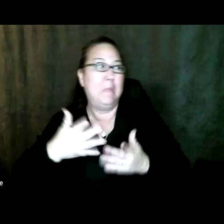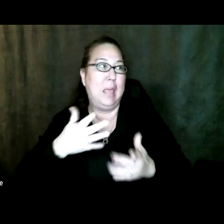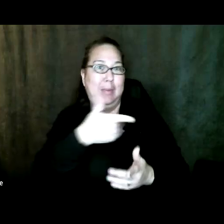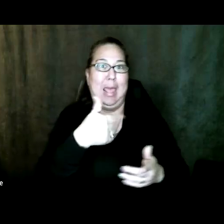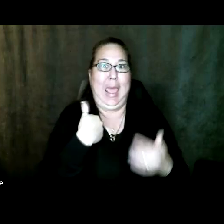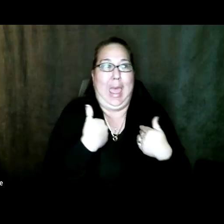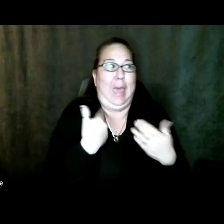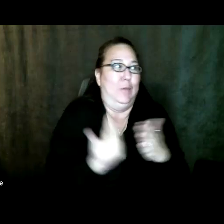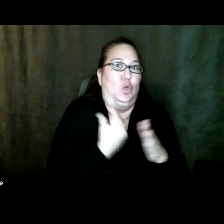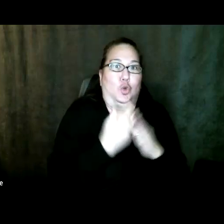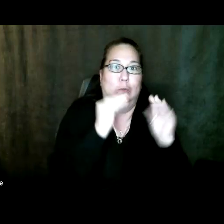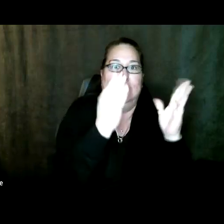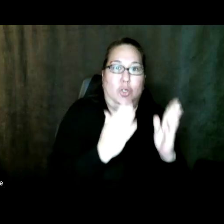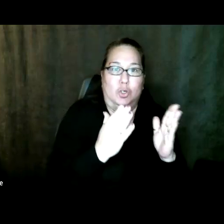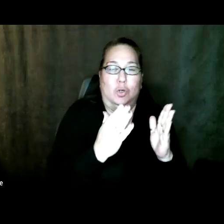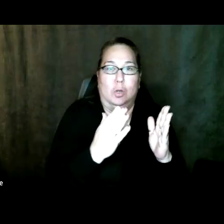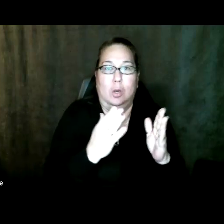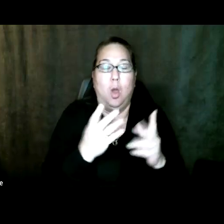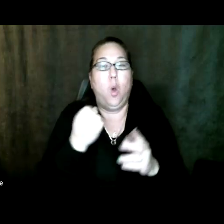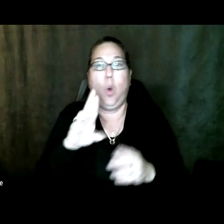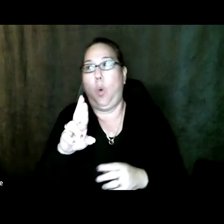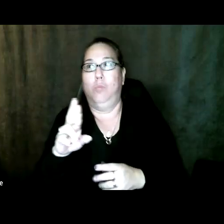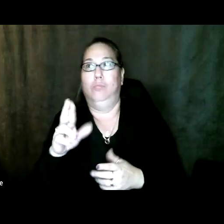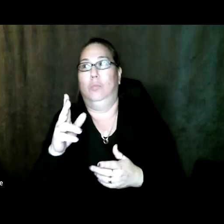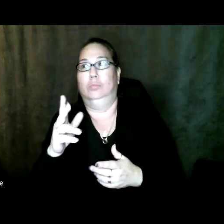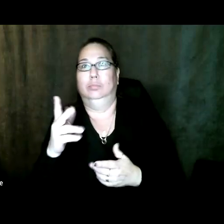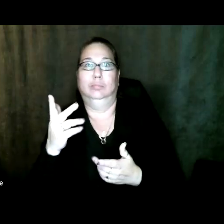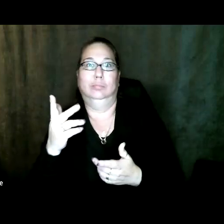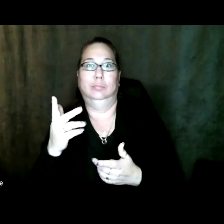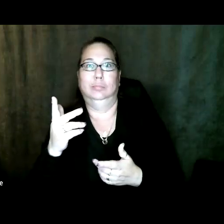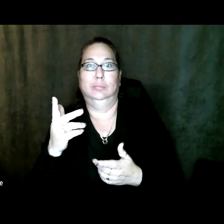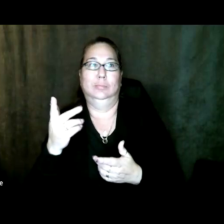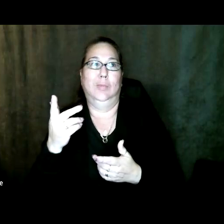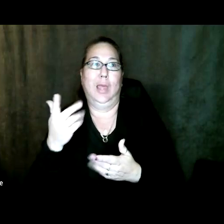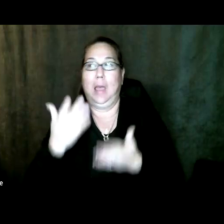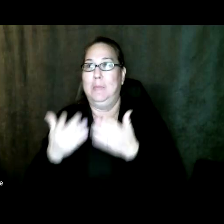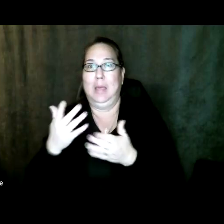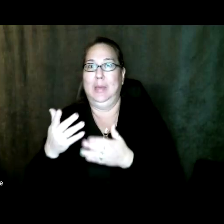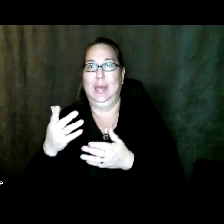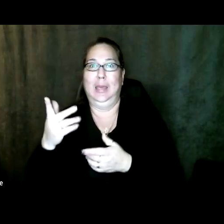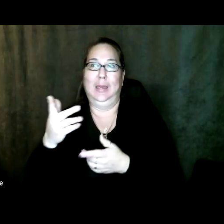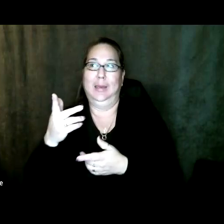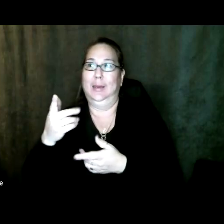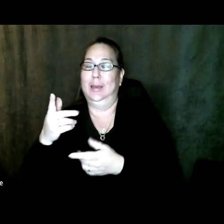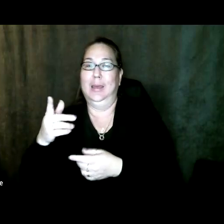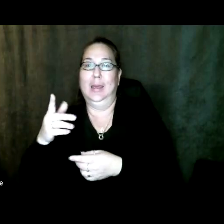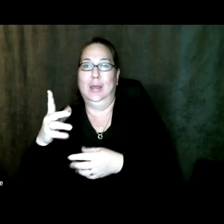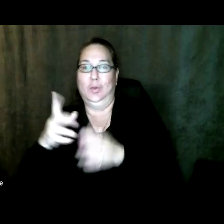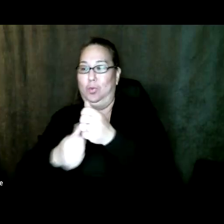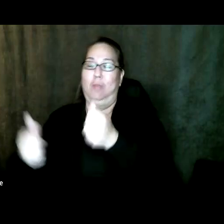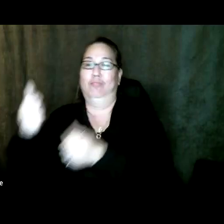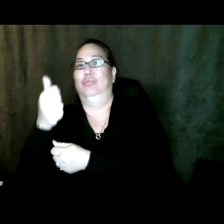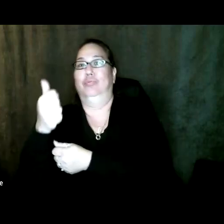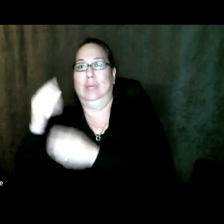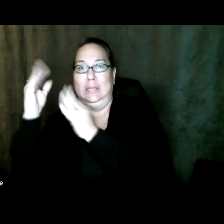and the veteran teacher or a high performing teacher is not at the testing grade. And we're not just switching people around to get better test scores.